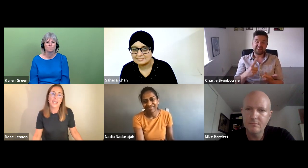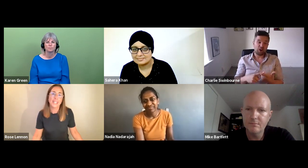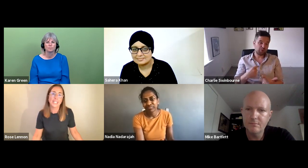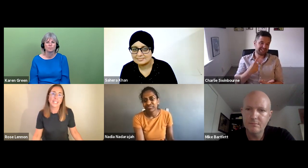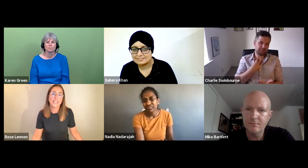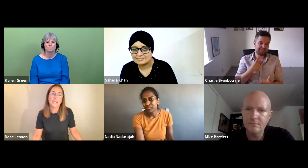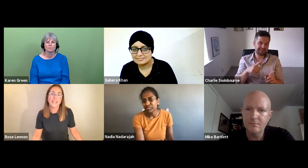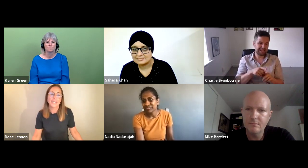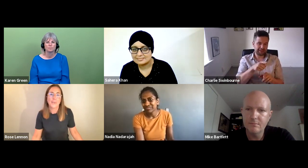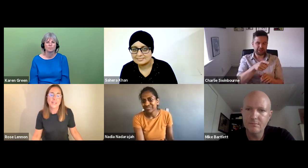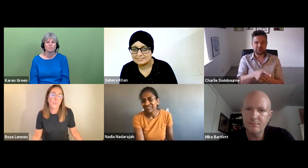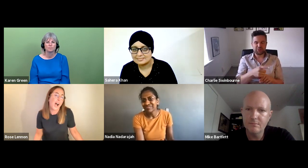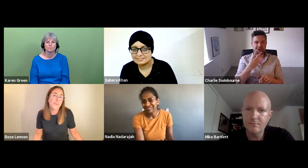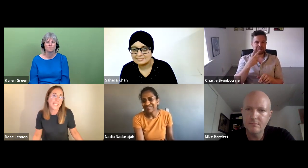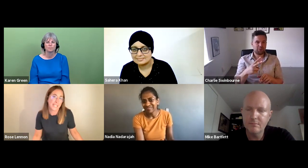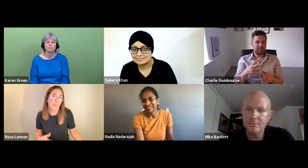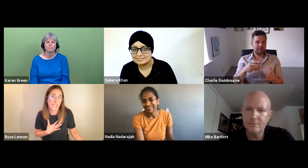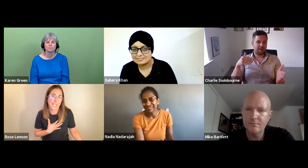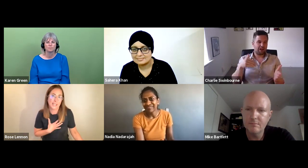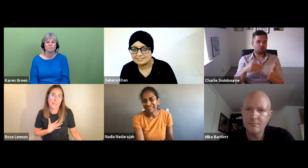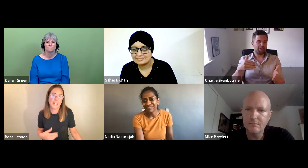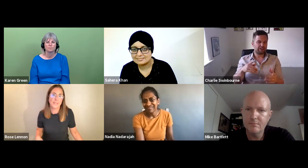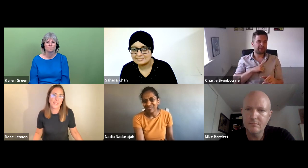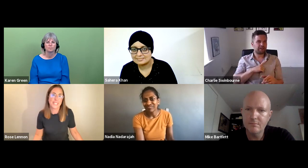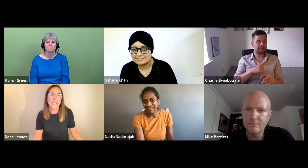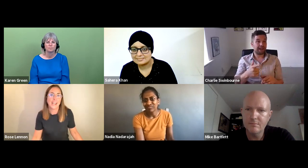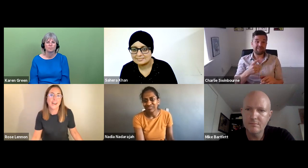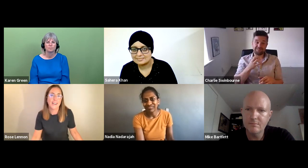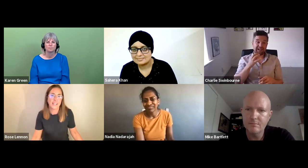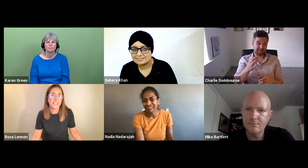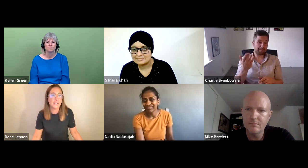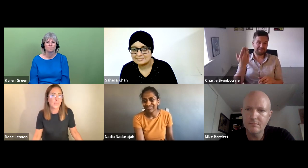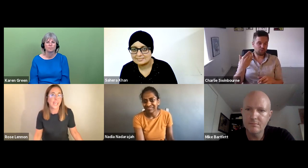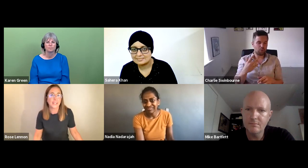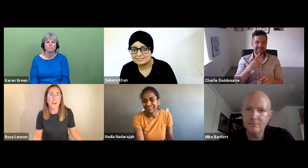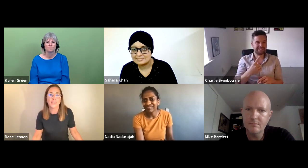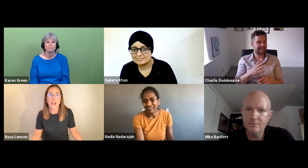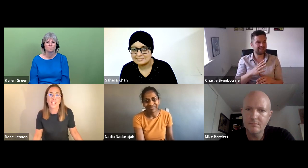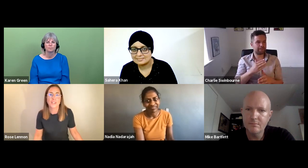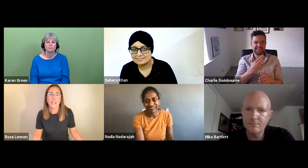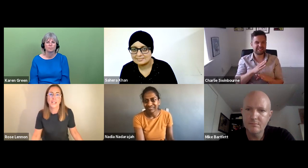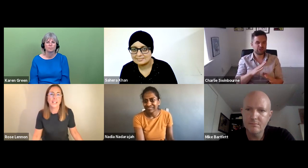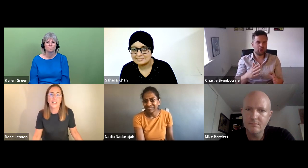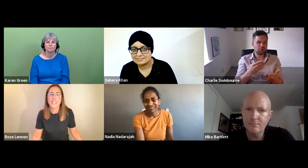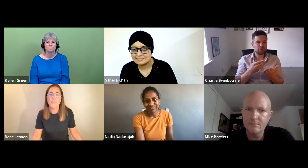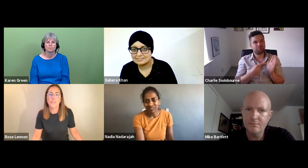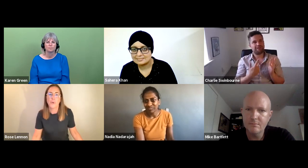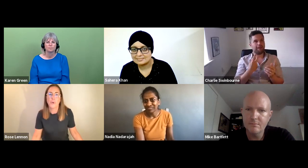I think that was what I was disappointed in, that my influence didn't hit harder. And with that car crash, like I've said